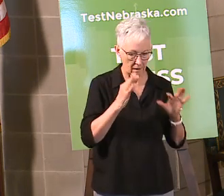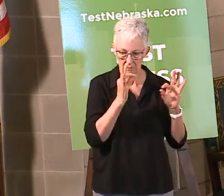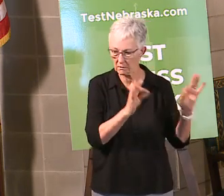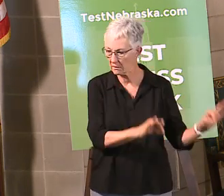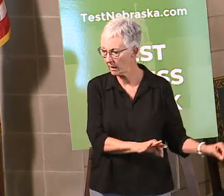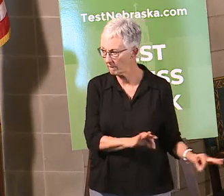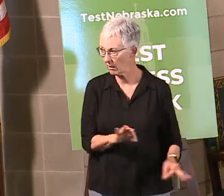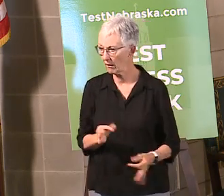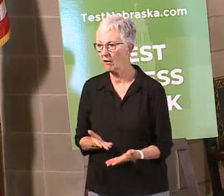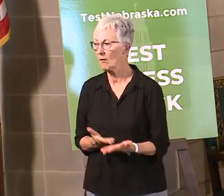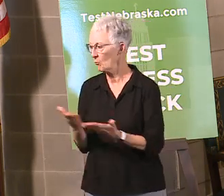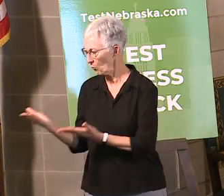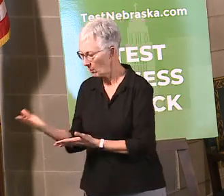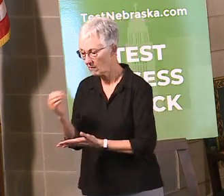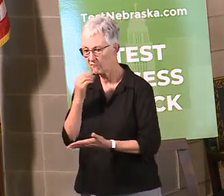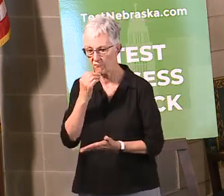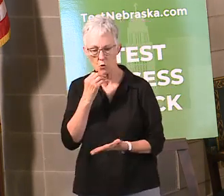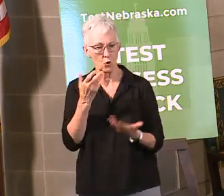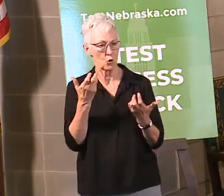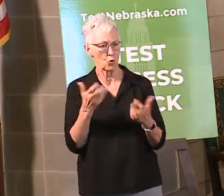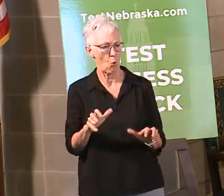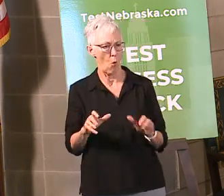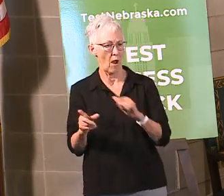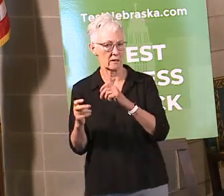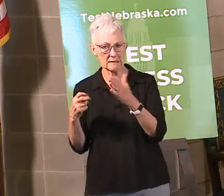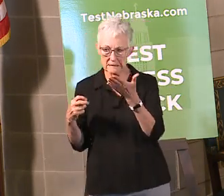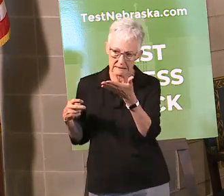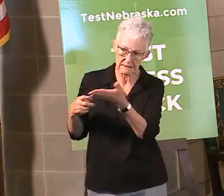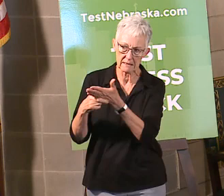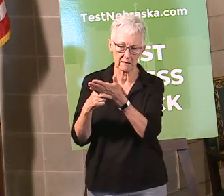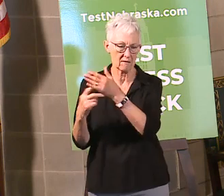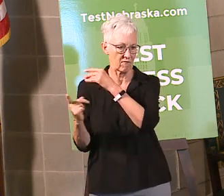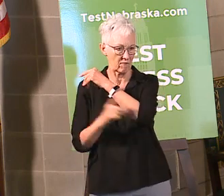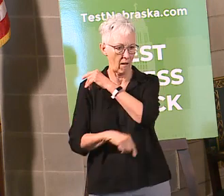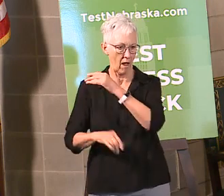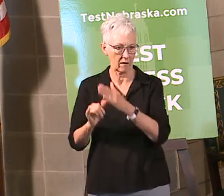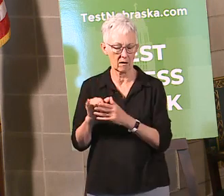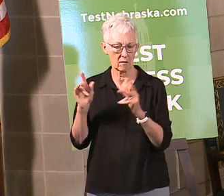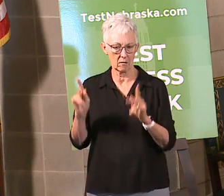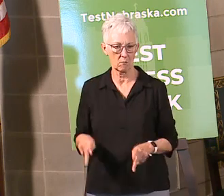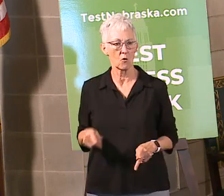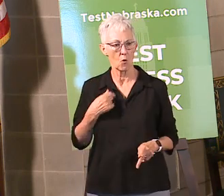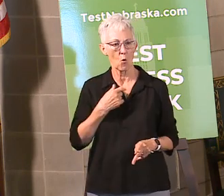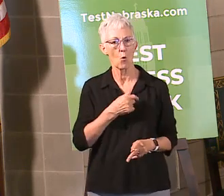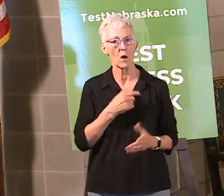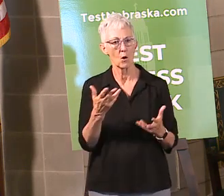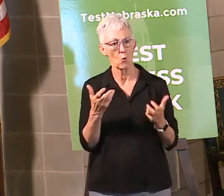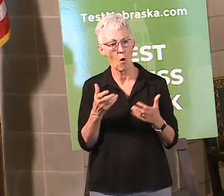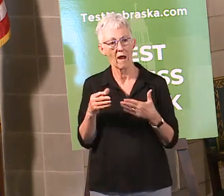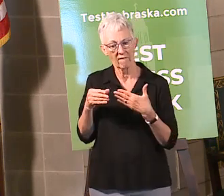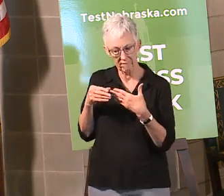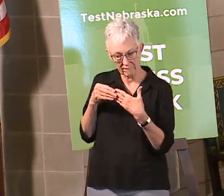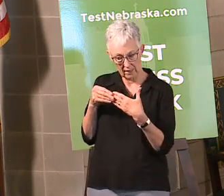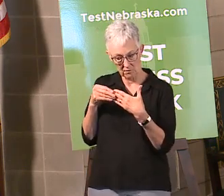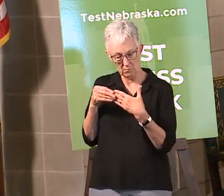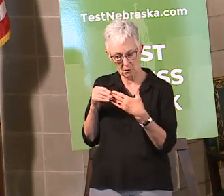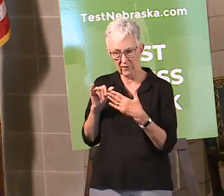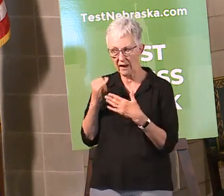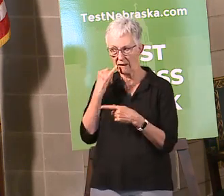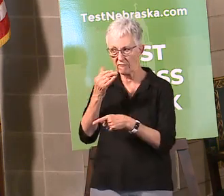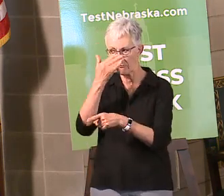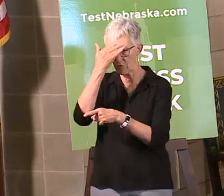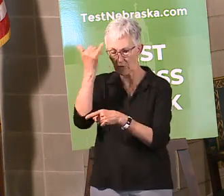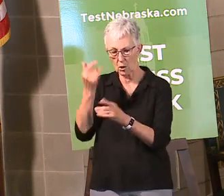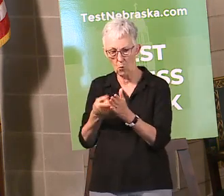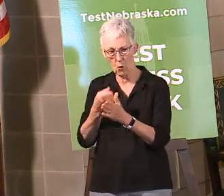their mask or whatever. We wanted to make that, something that we were trying to make flexible enough to have